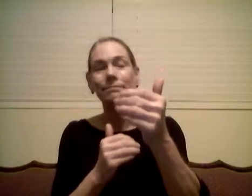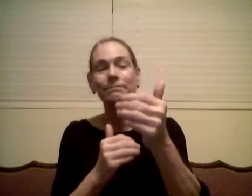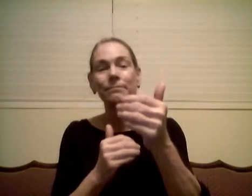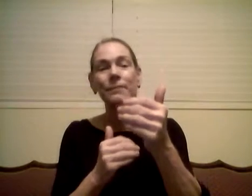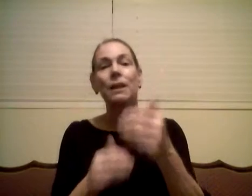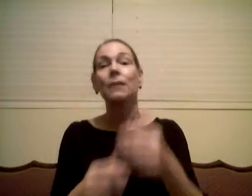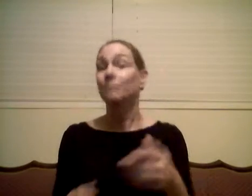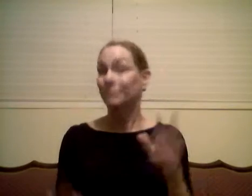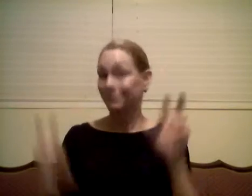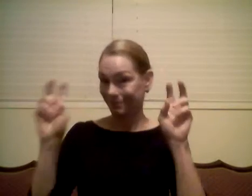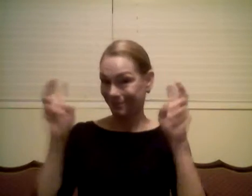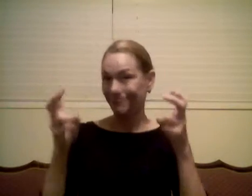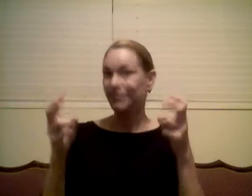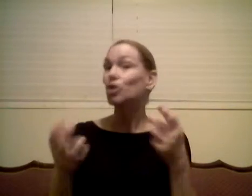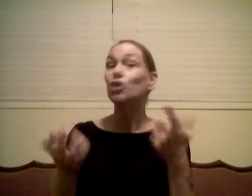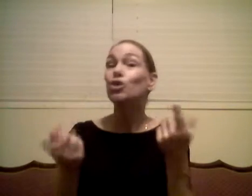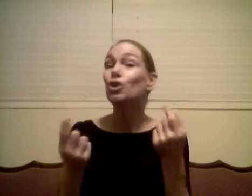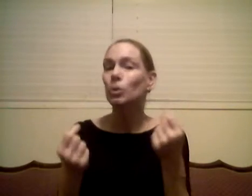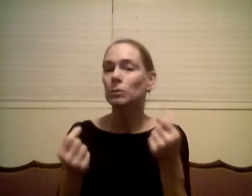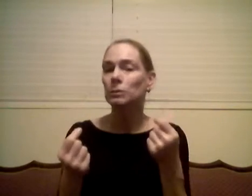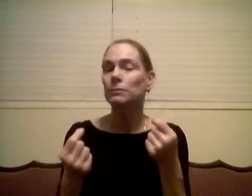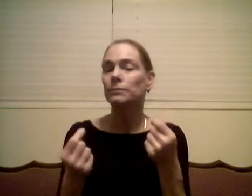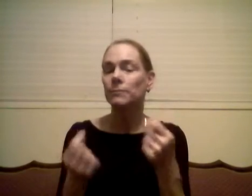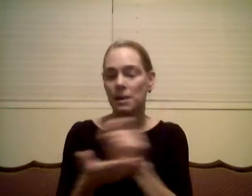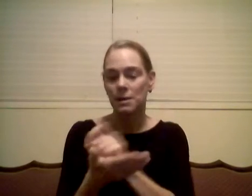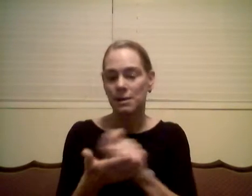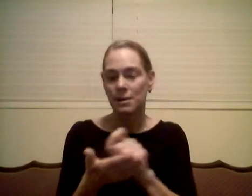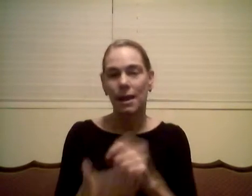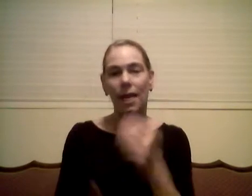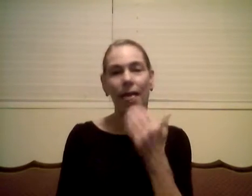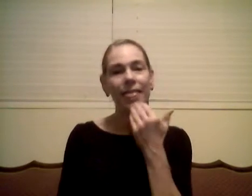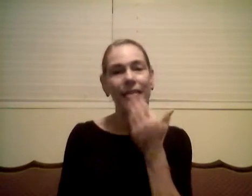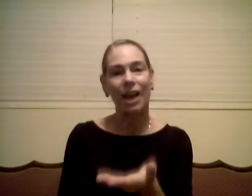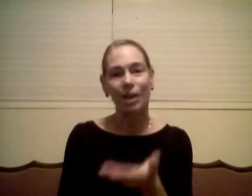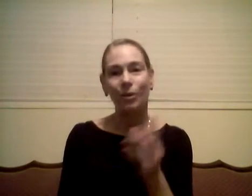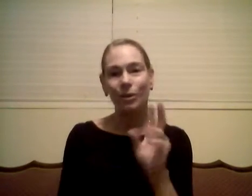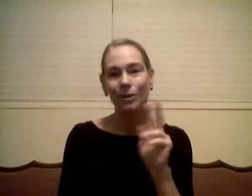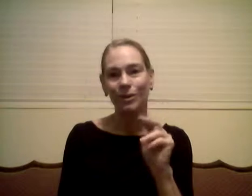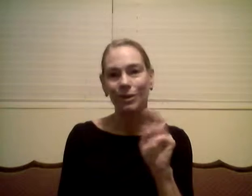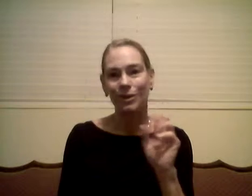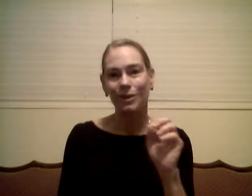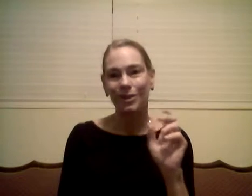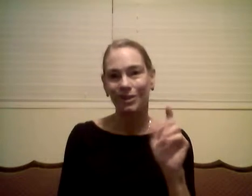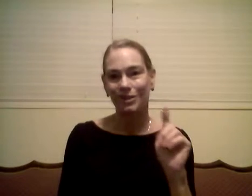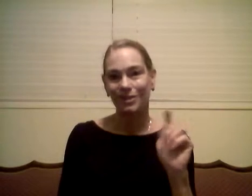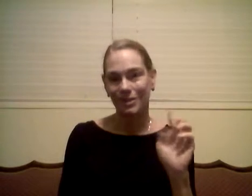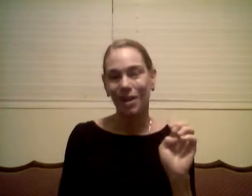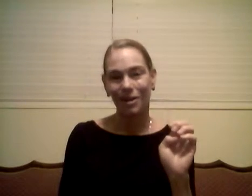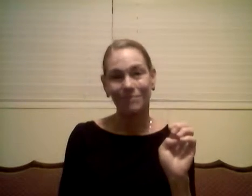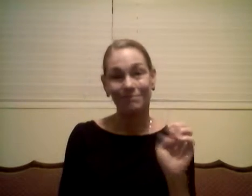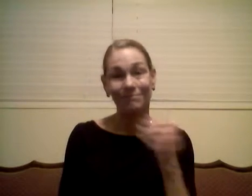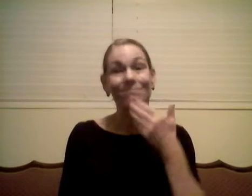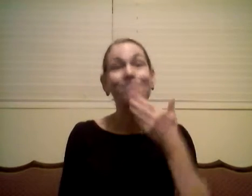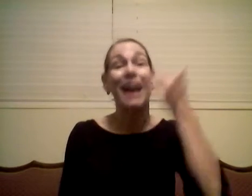I know this sounds corny. I know it sounds silly, but I will tell you, for the numbers of interviews that our recruiting team does,